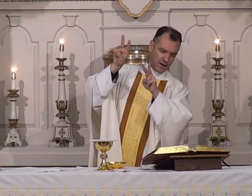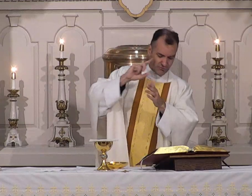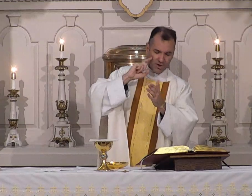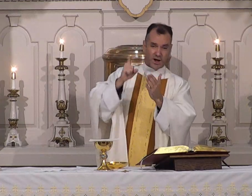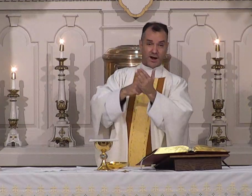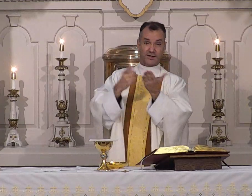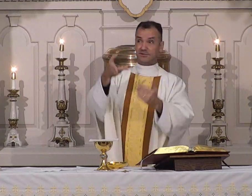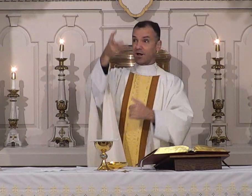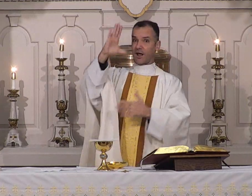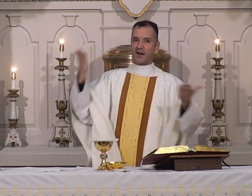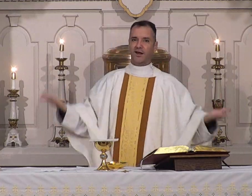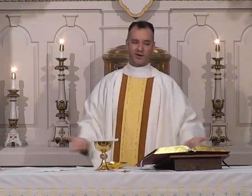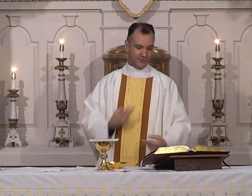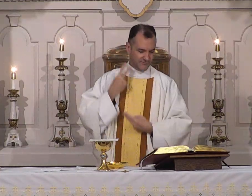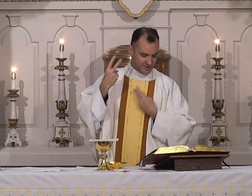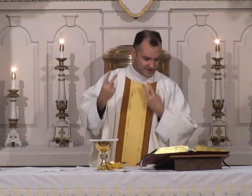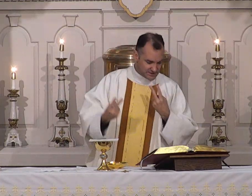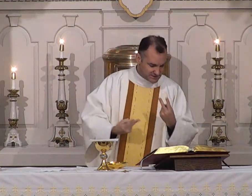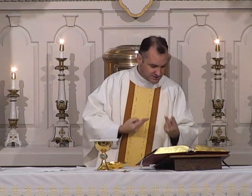invisible.